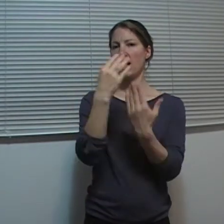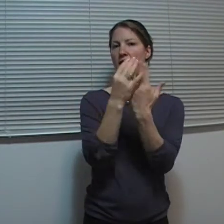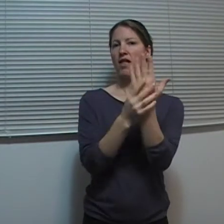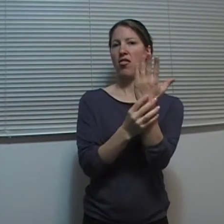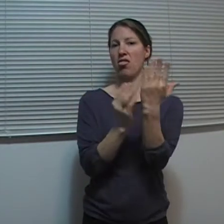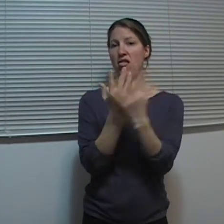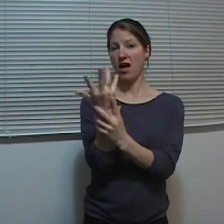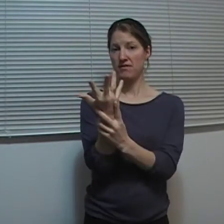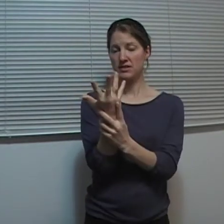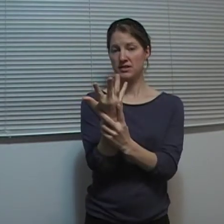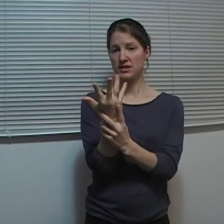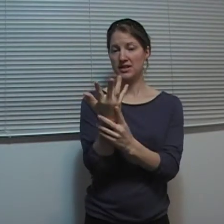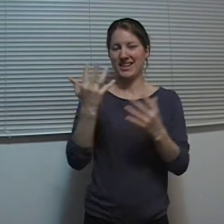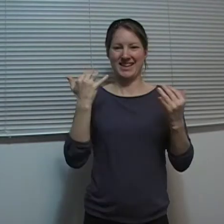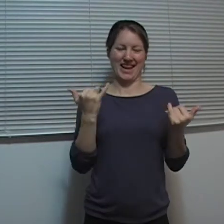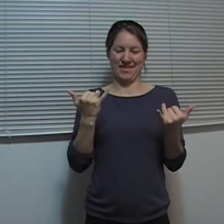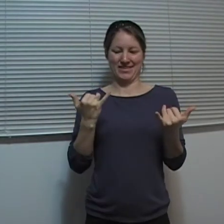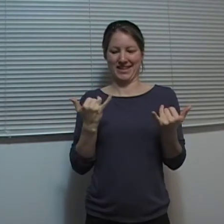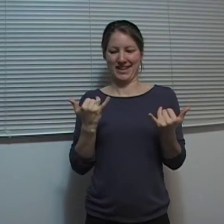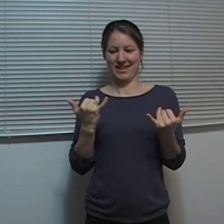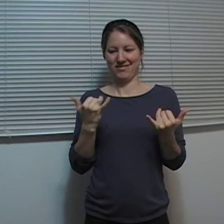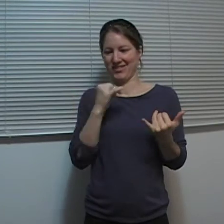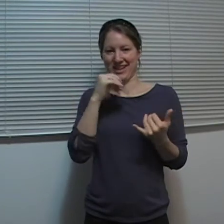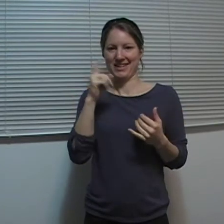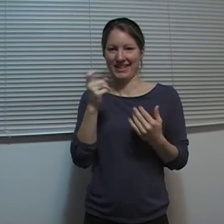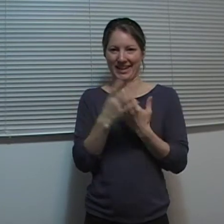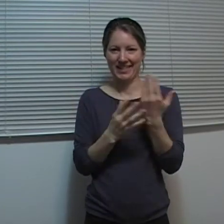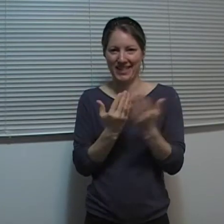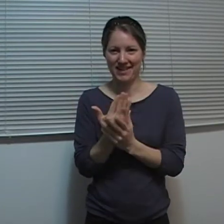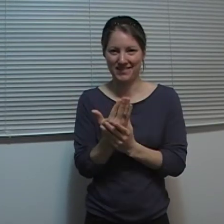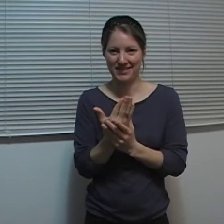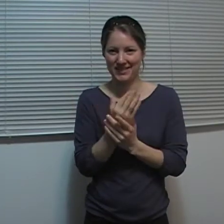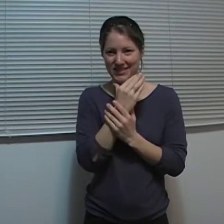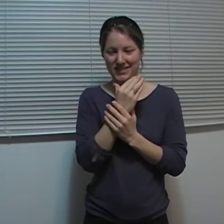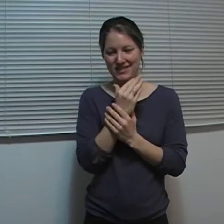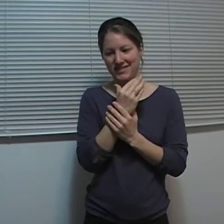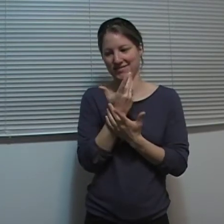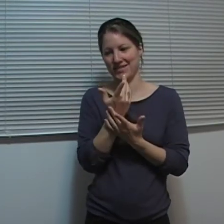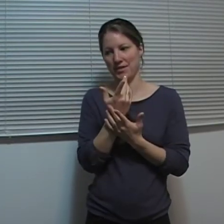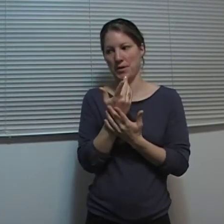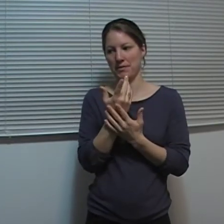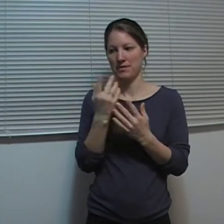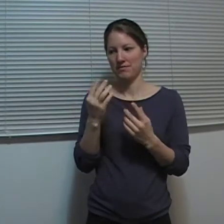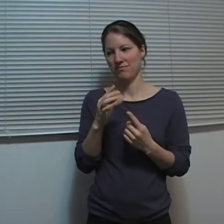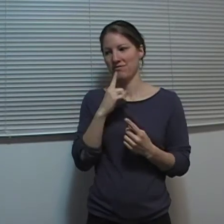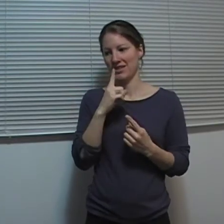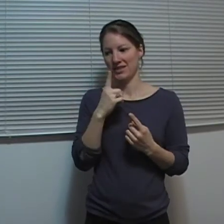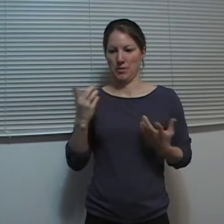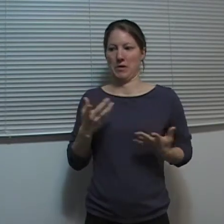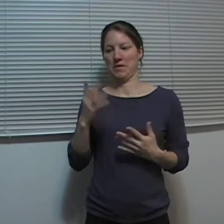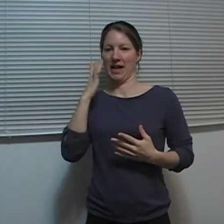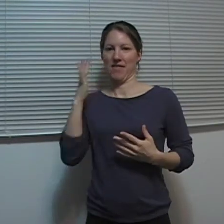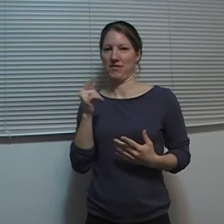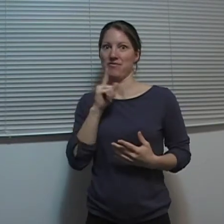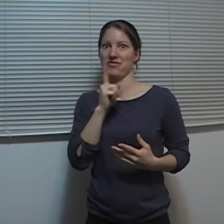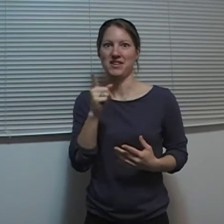very much, especially in the Western States, and especially here in California. But in England, think about it. A person didn't